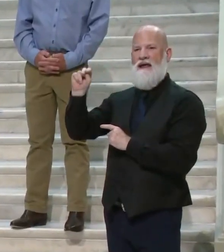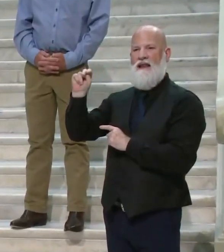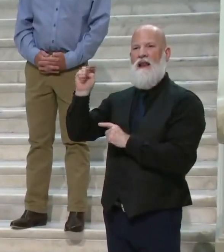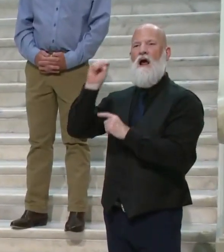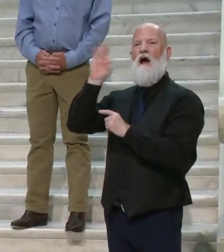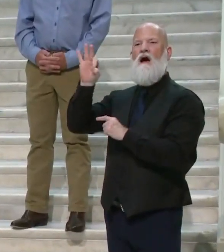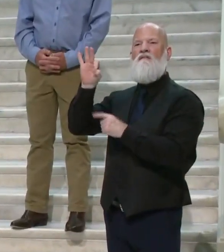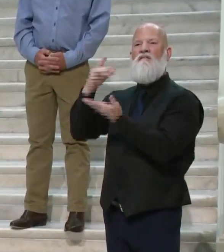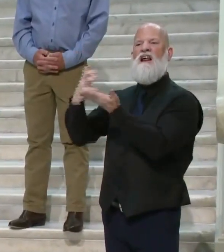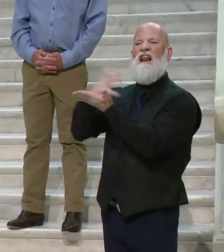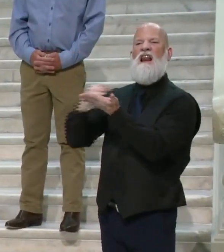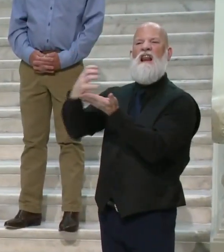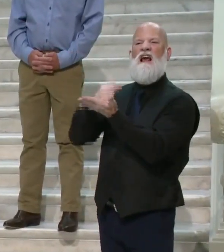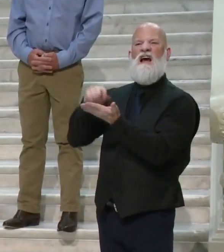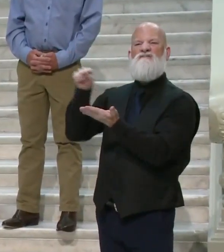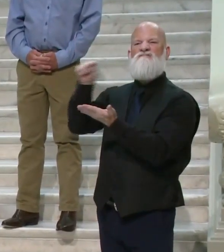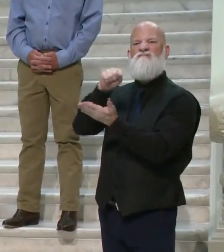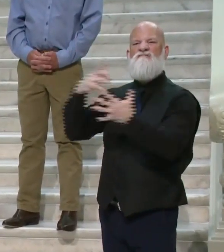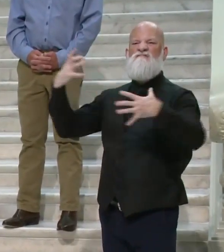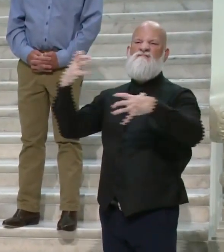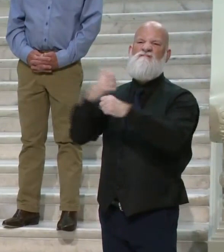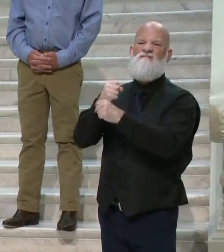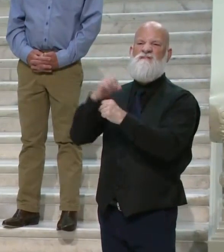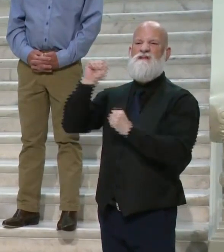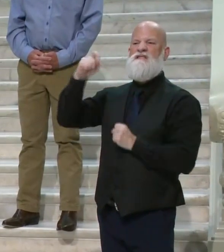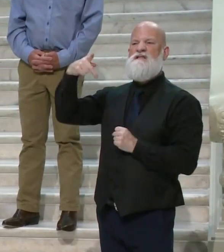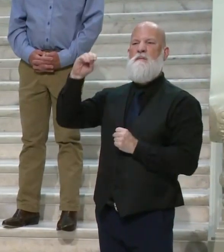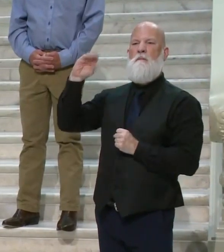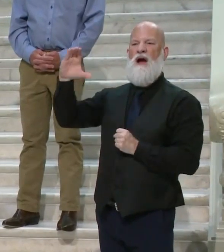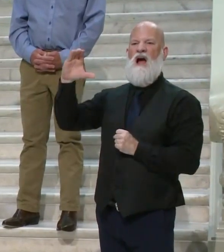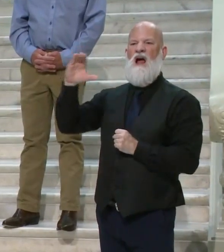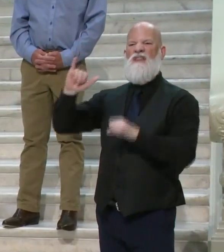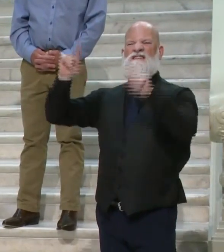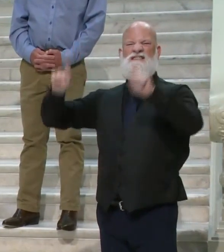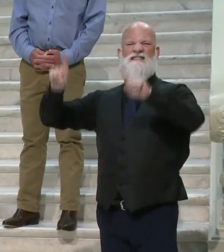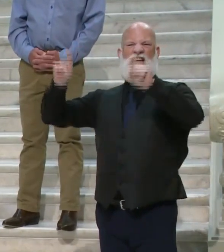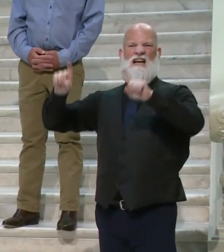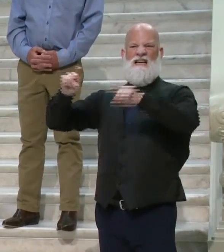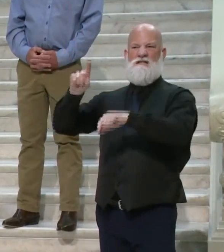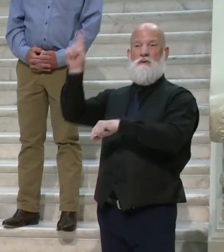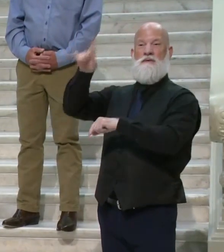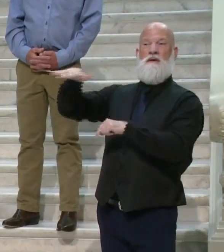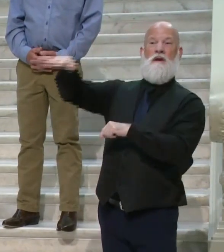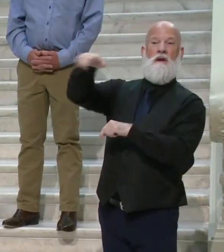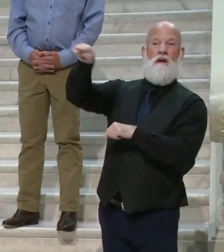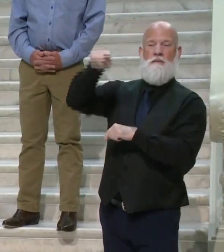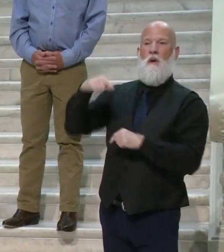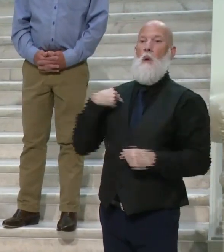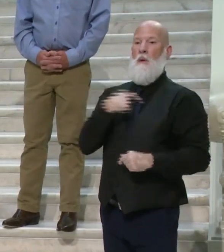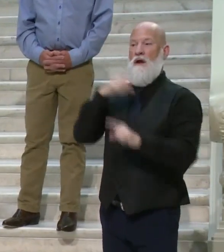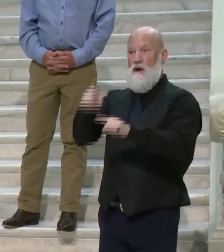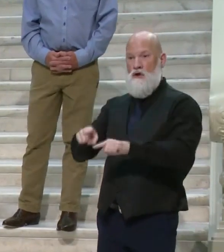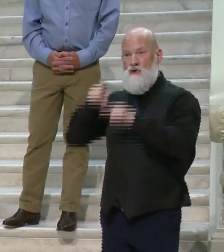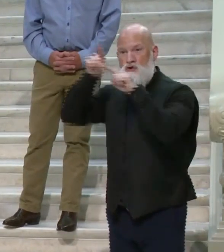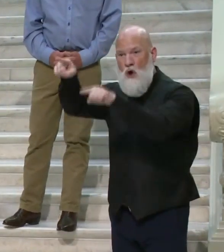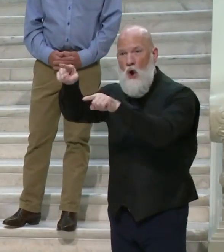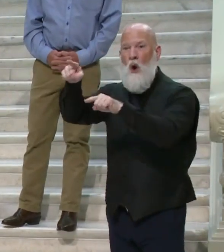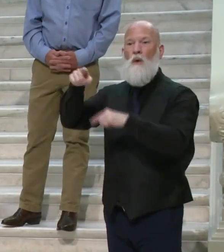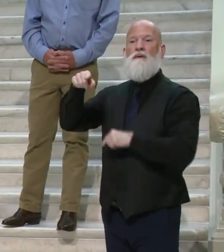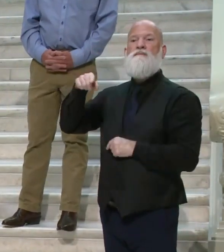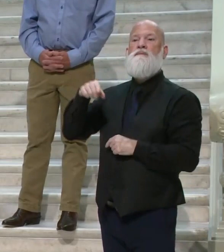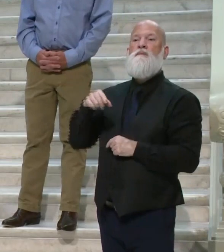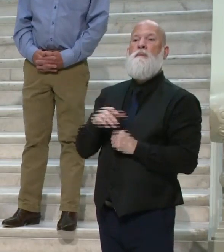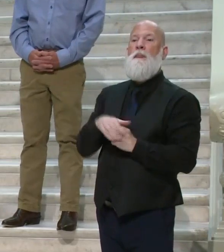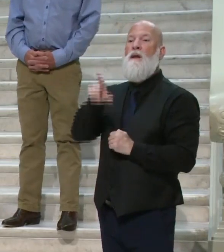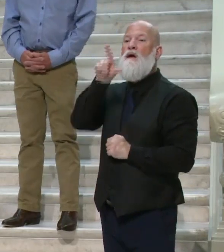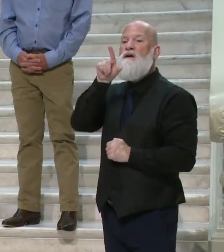one of the public health directors in Dawson County specifically. They have the poultry industry obviously is big in that part of the state, and we